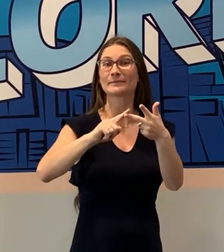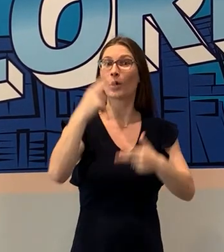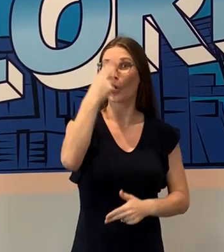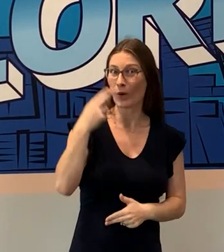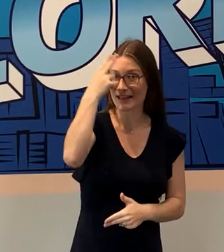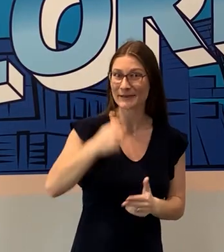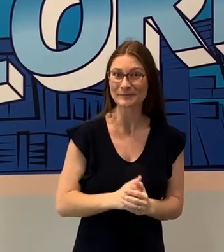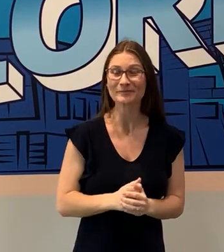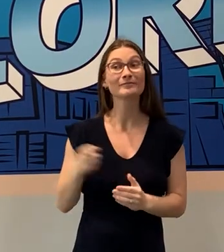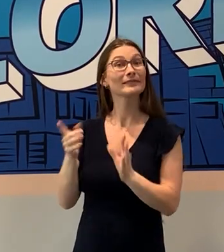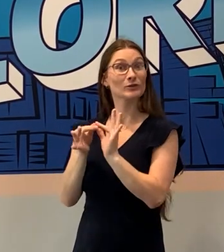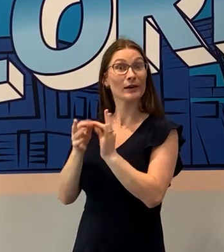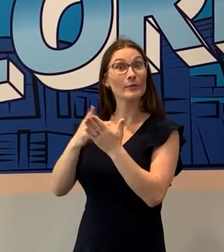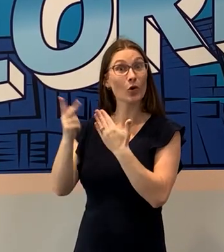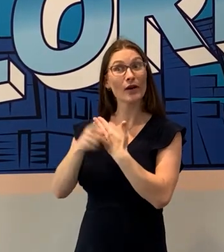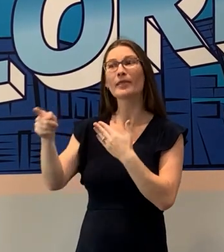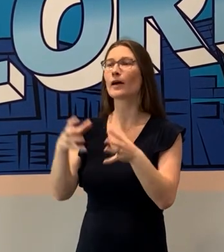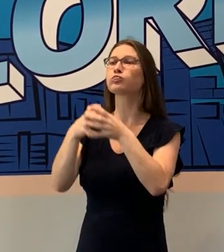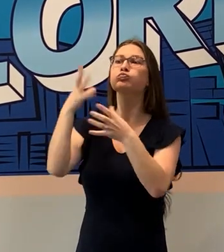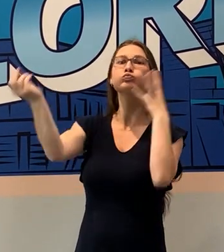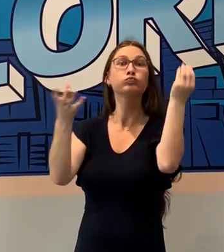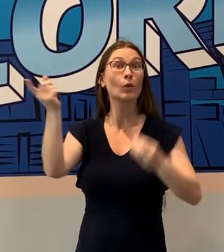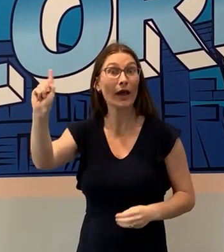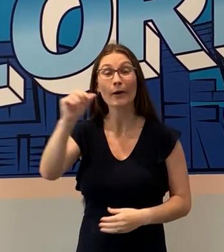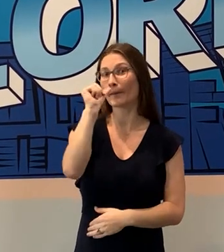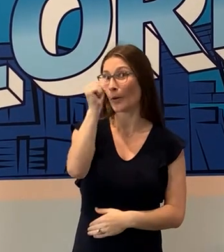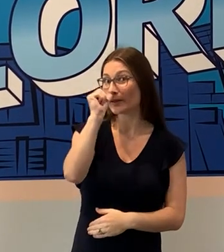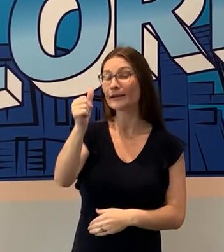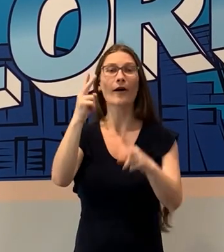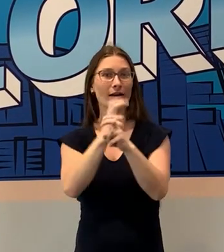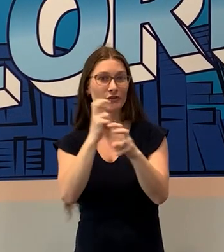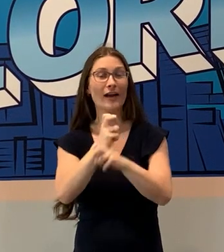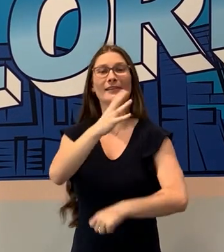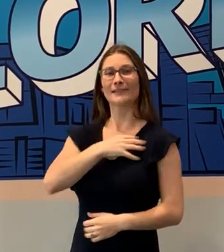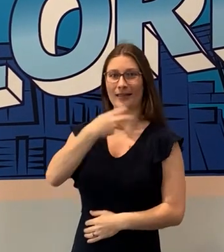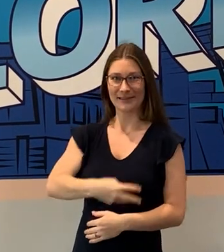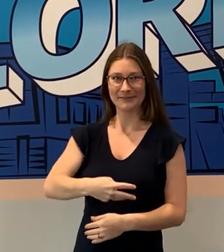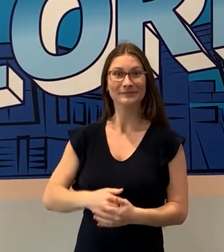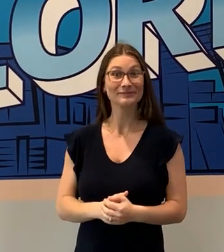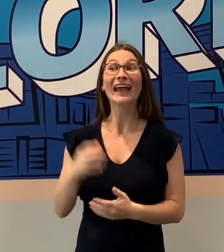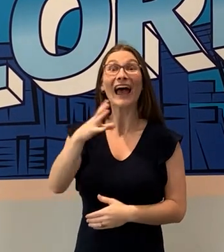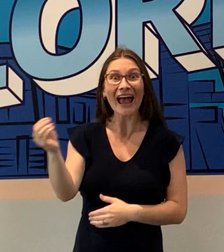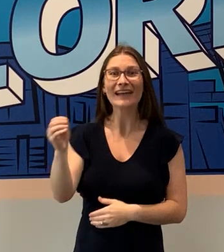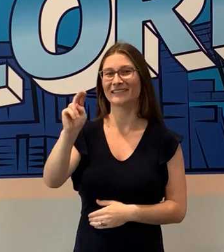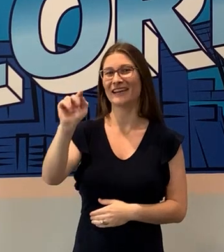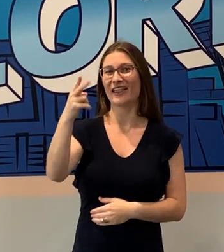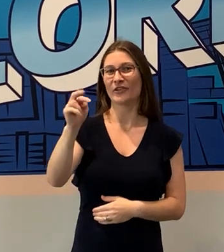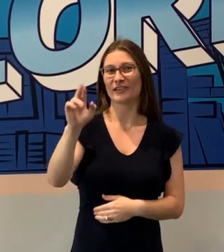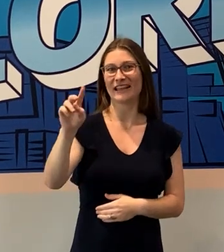the interpreting program, they take students to Poland, Austria, and Scotland, and the Netherlands.